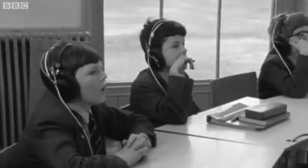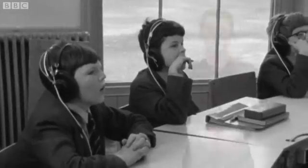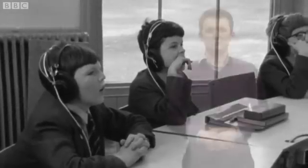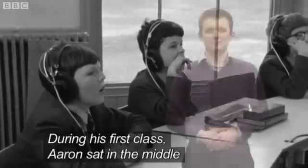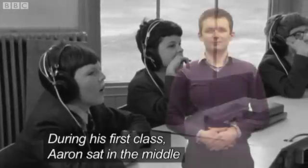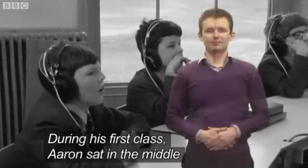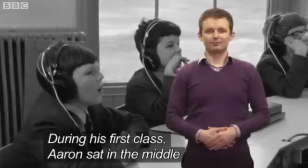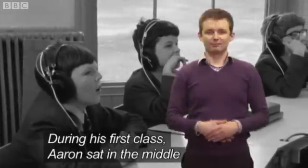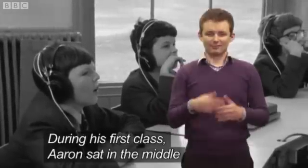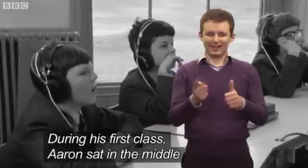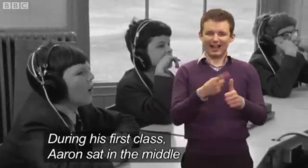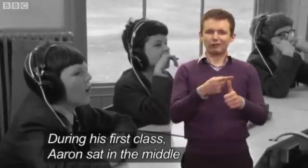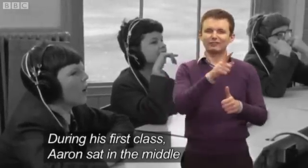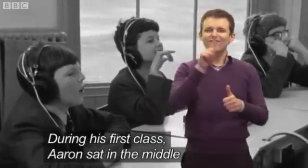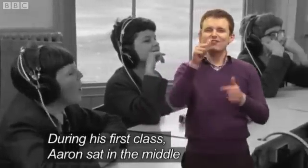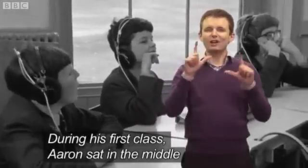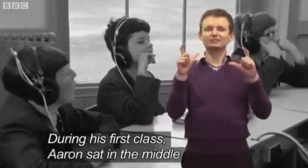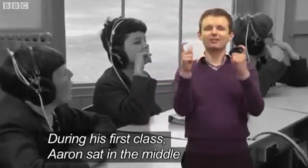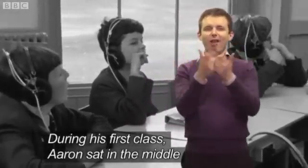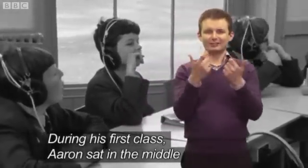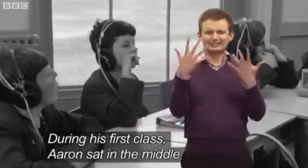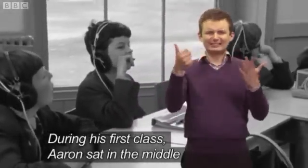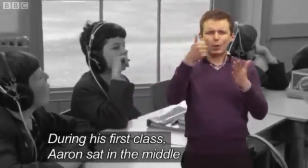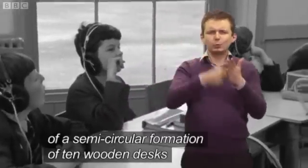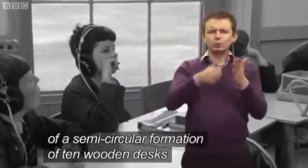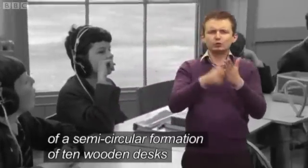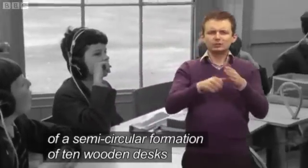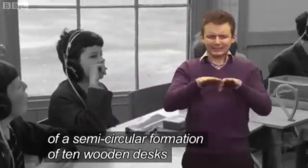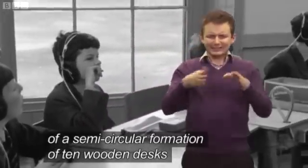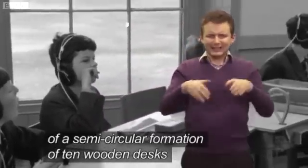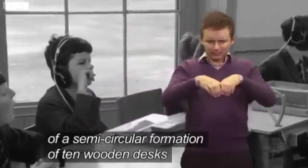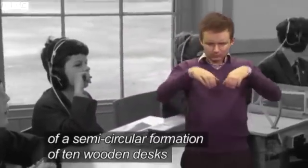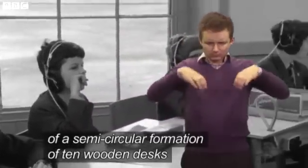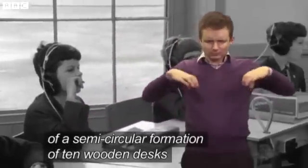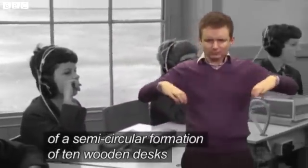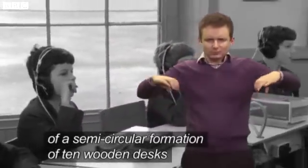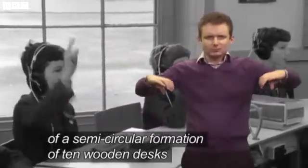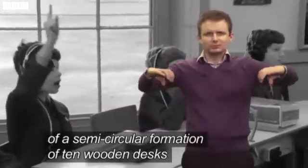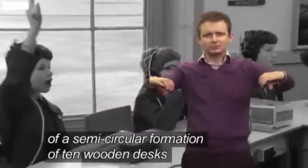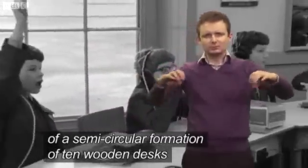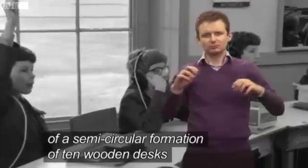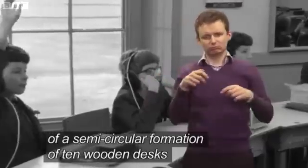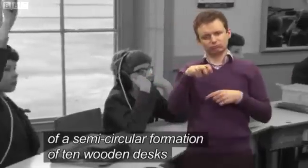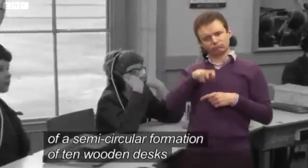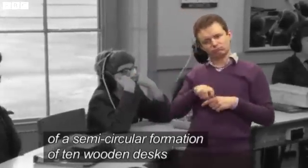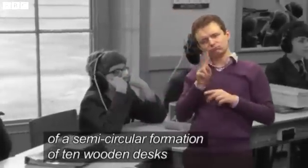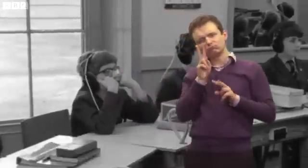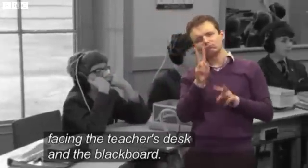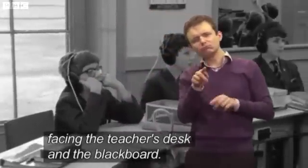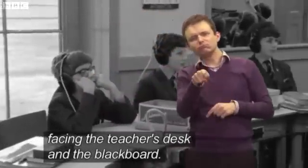During his first class, Aaron sat in the middle of a semicircular formation of ten wooden desks, facing the